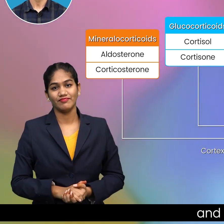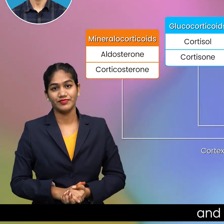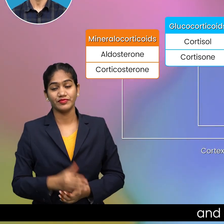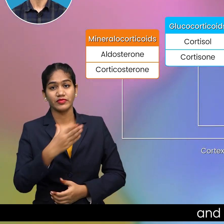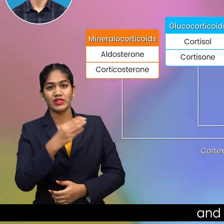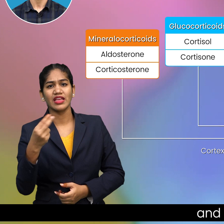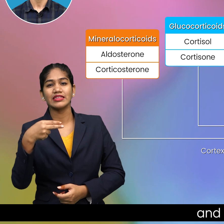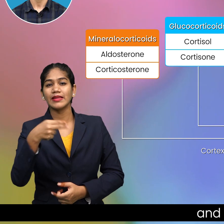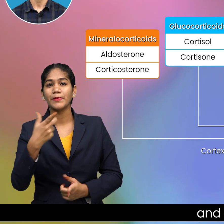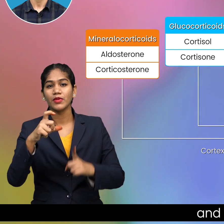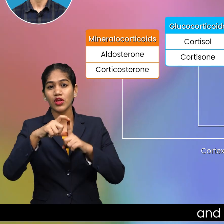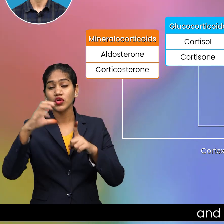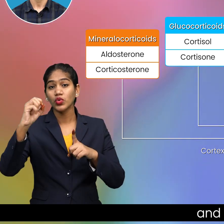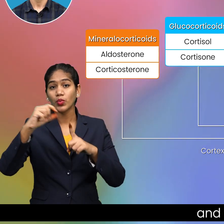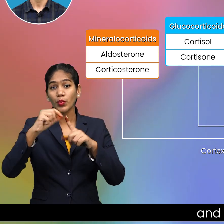and dopamine.